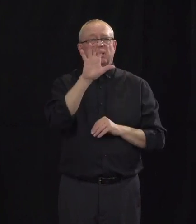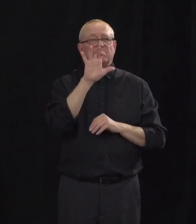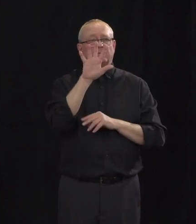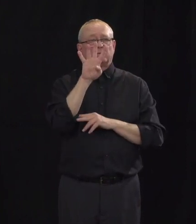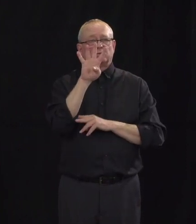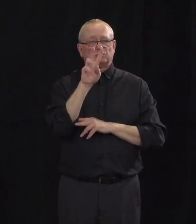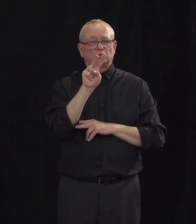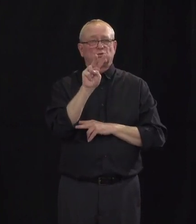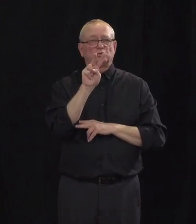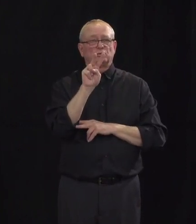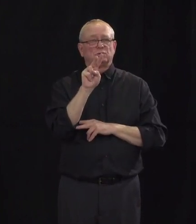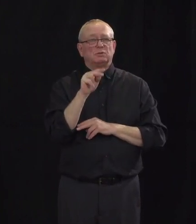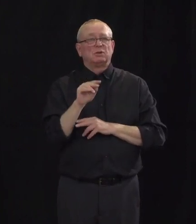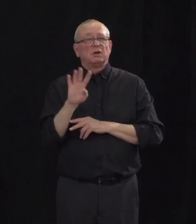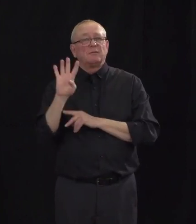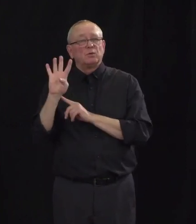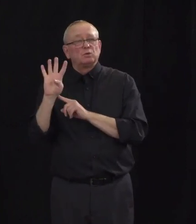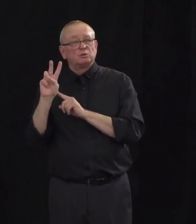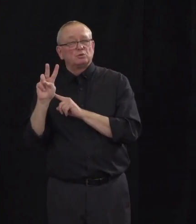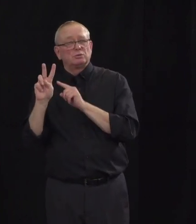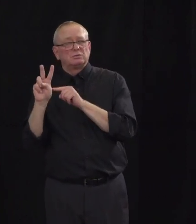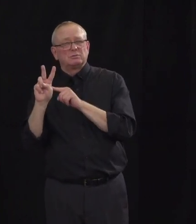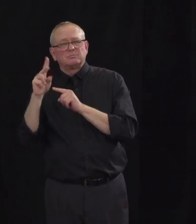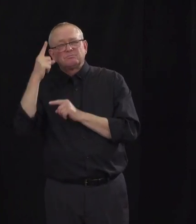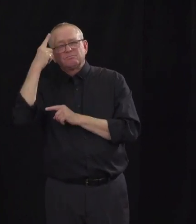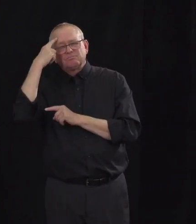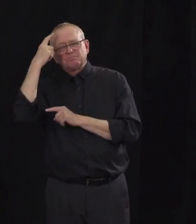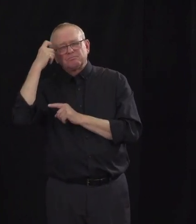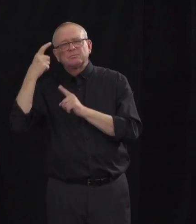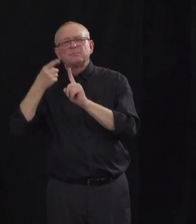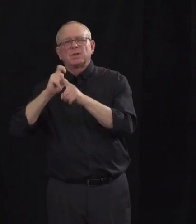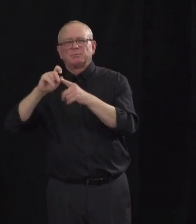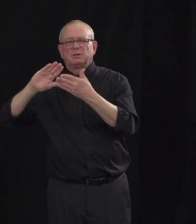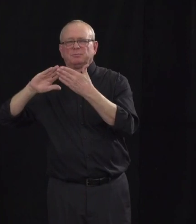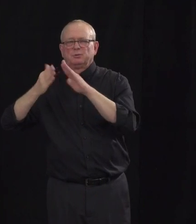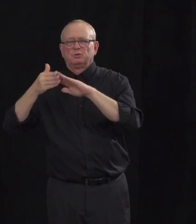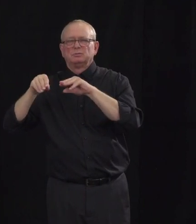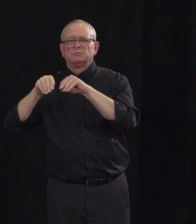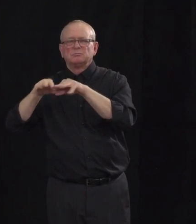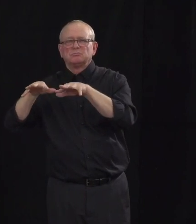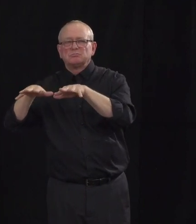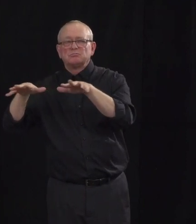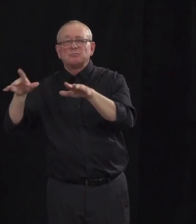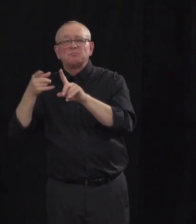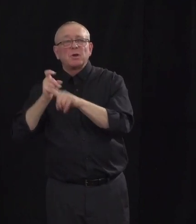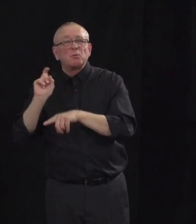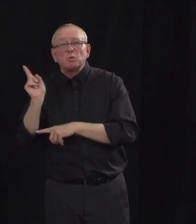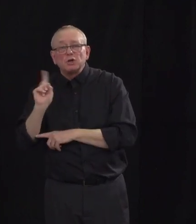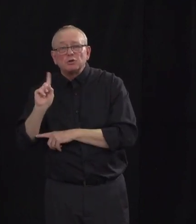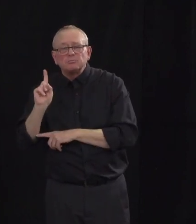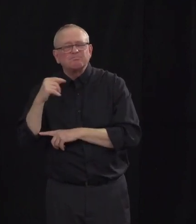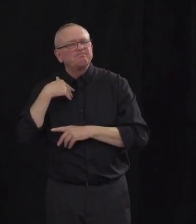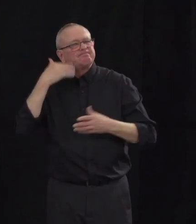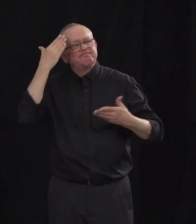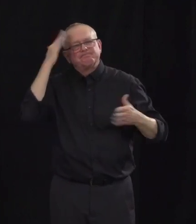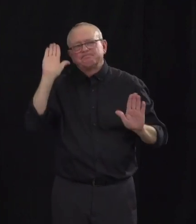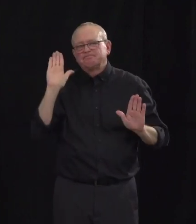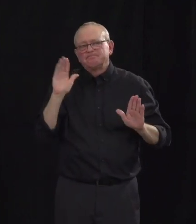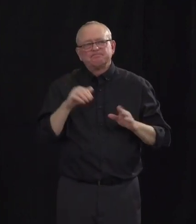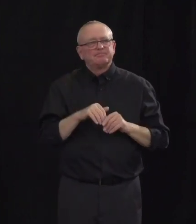42 of these total cases may be community transmission from an unknown source, which is an increase of 8 from